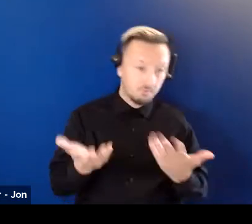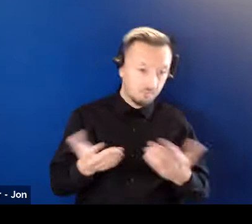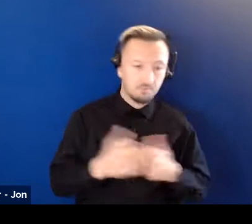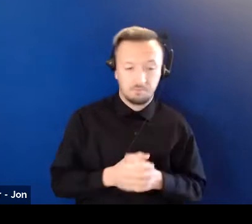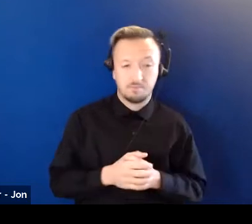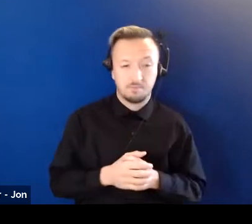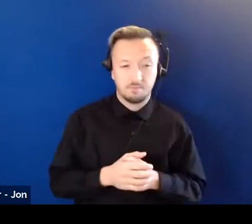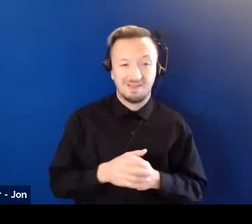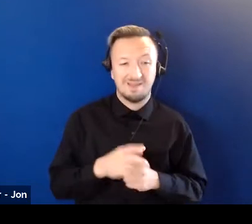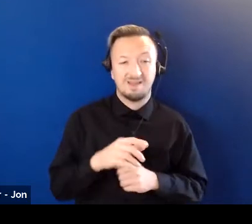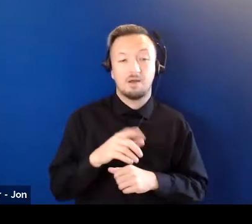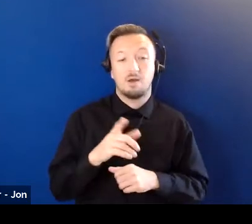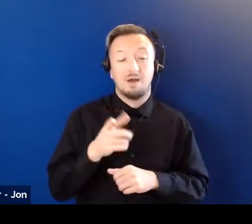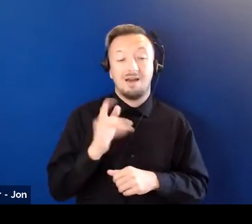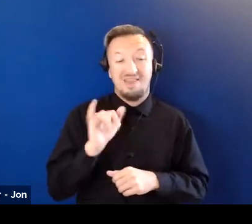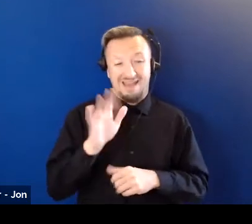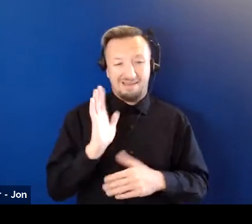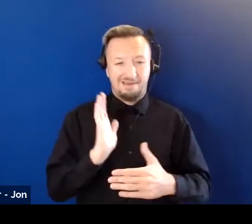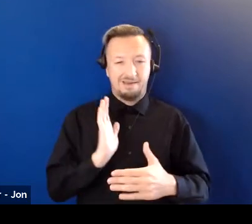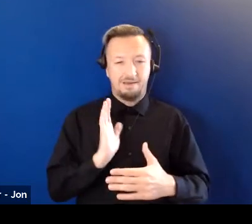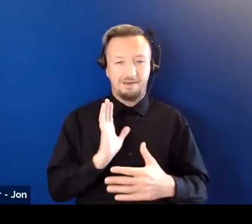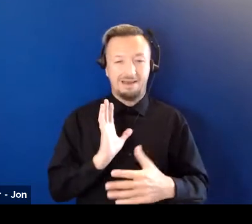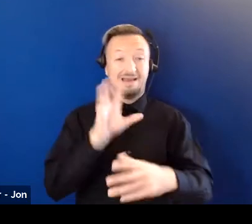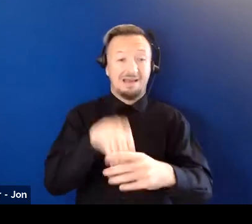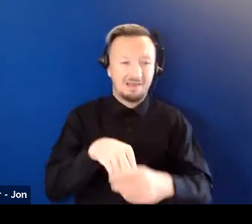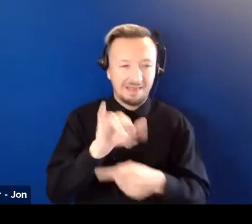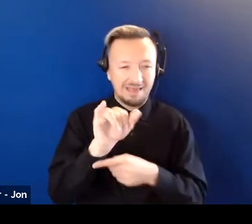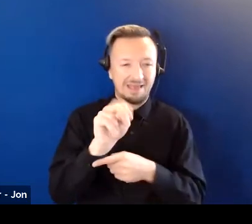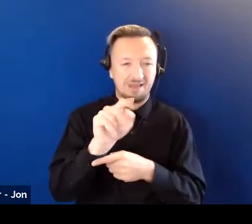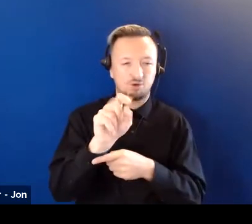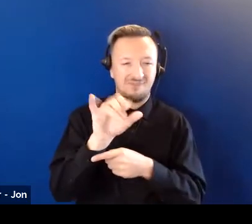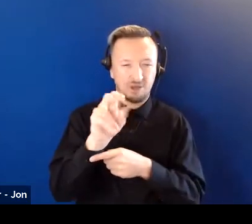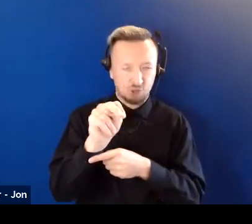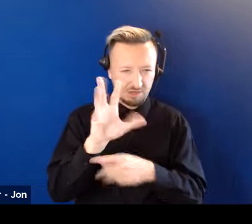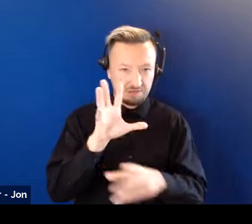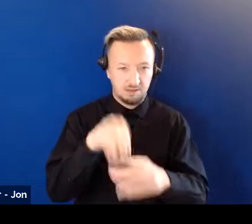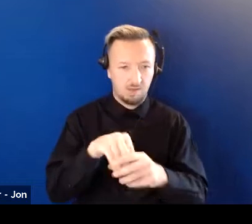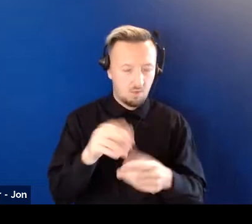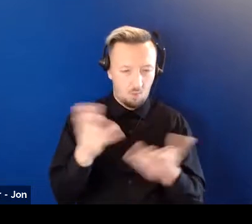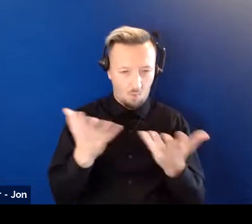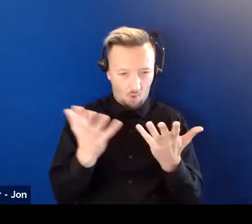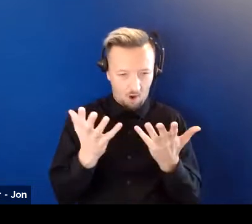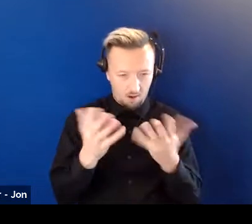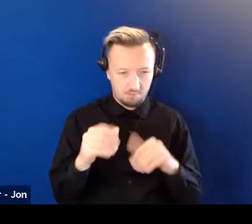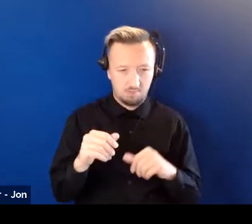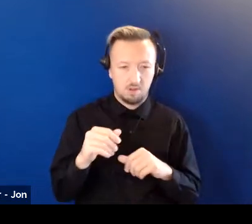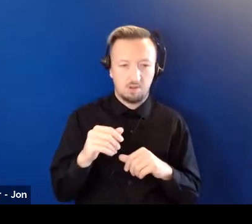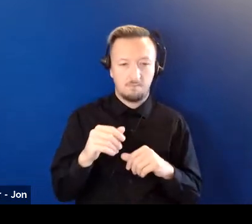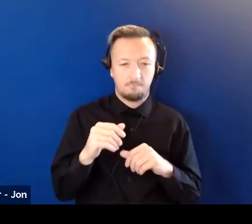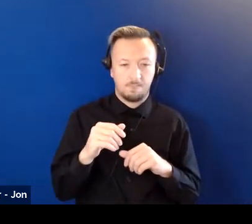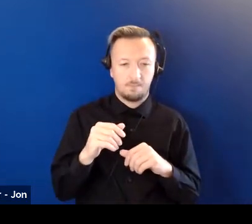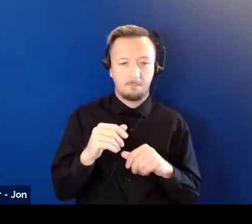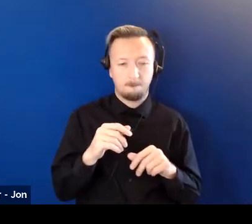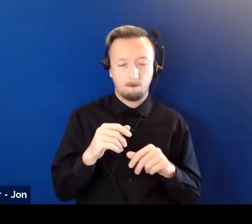The intervention that we're testing with the SEEKS grant simply is we're